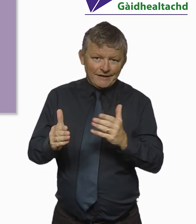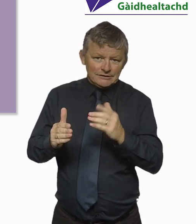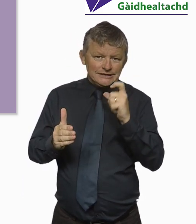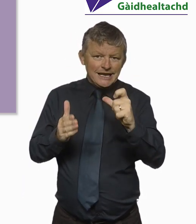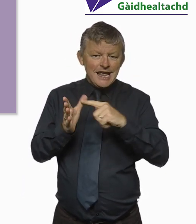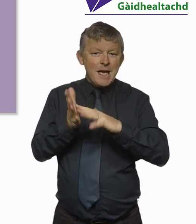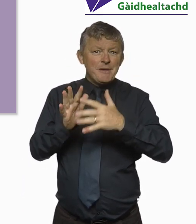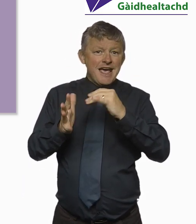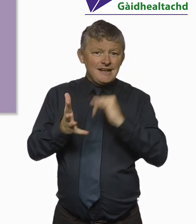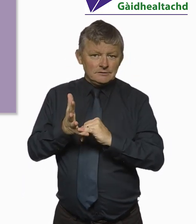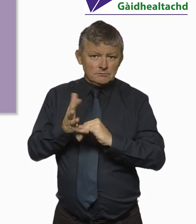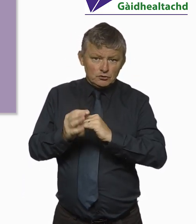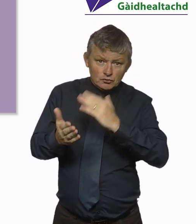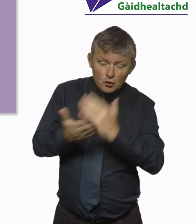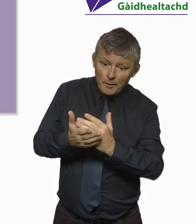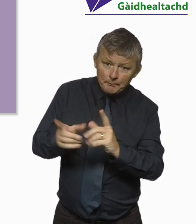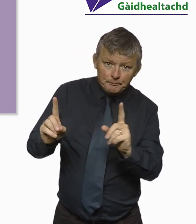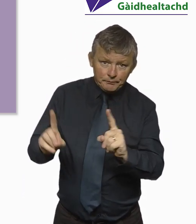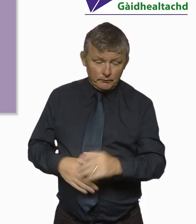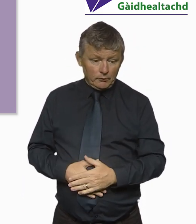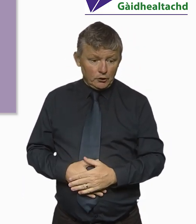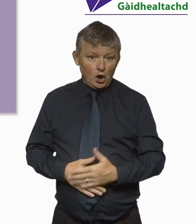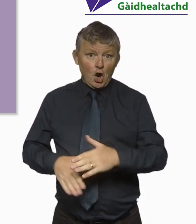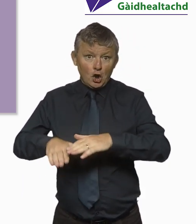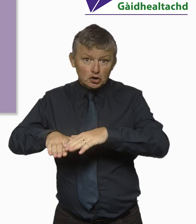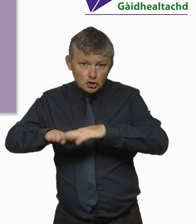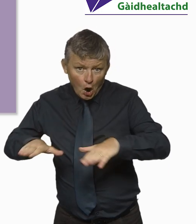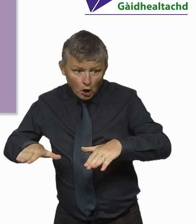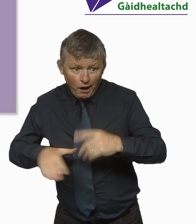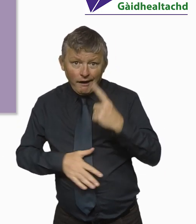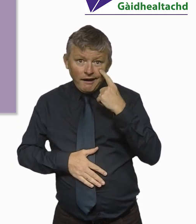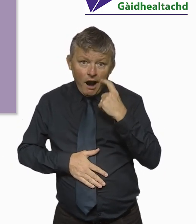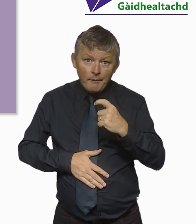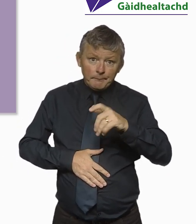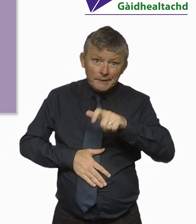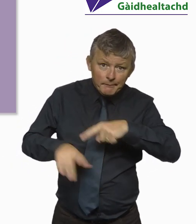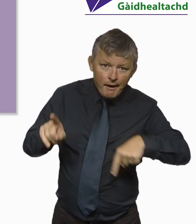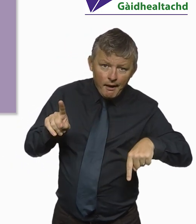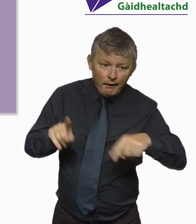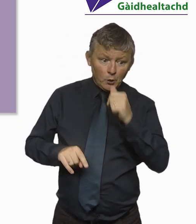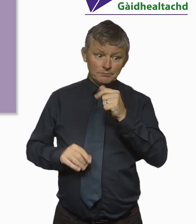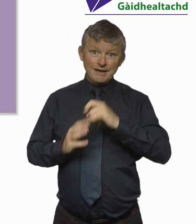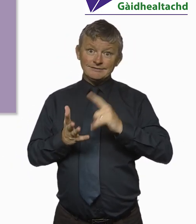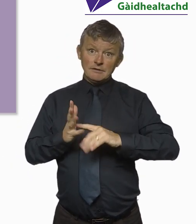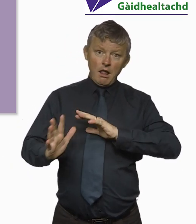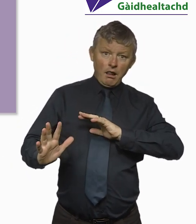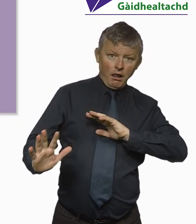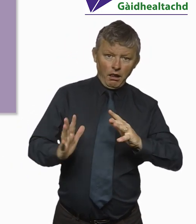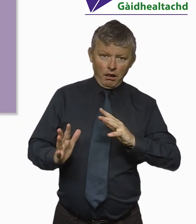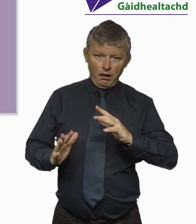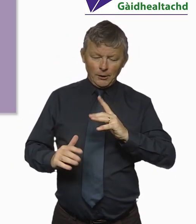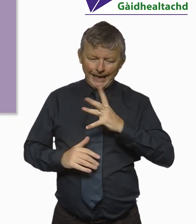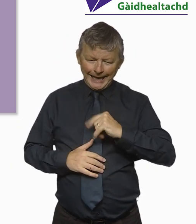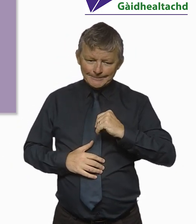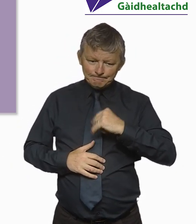To make sure that children and young people who use BSL and who need psychological therapies